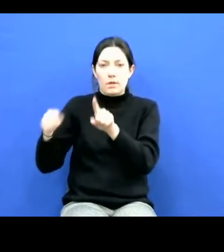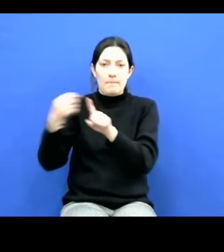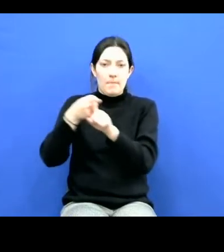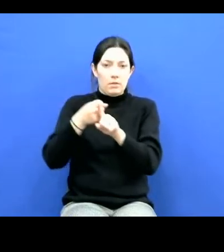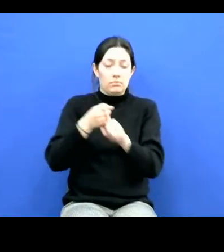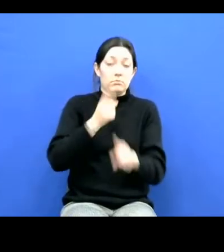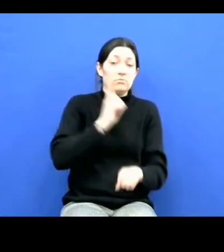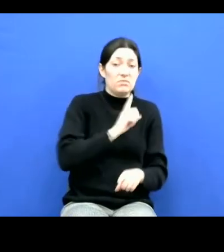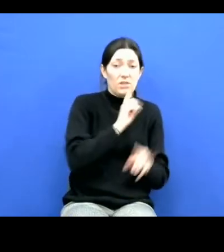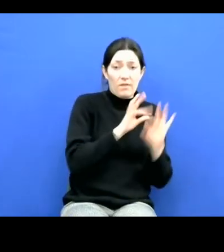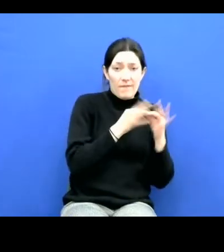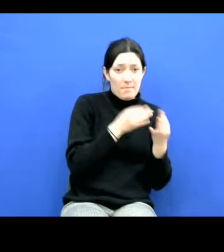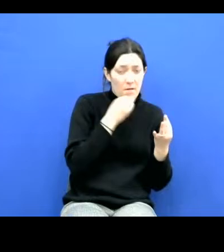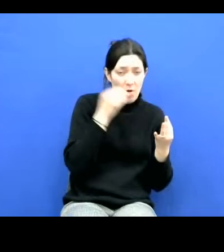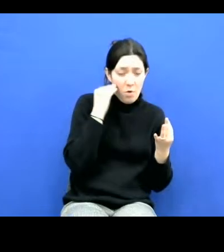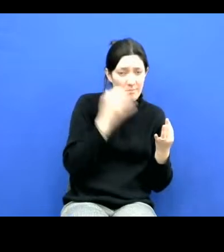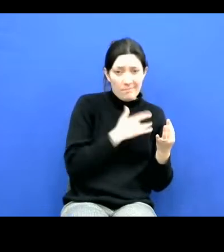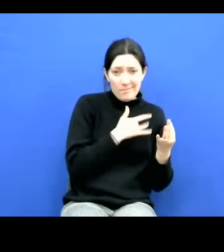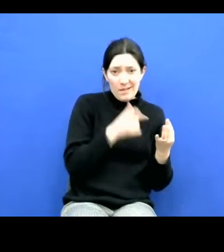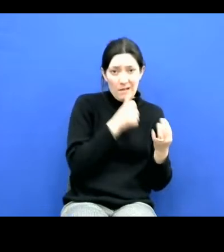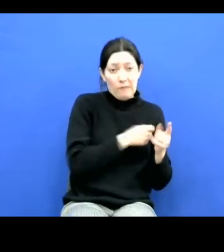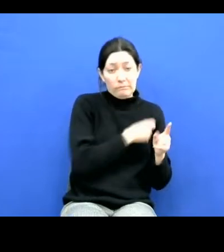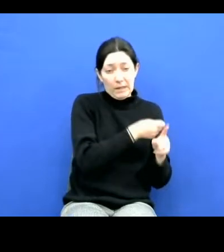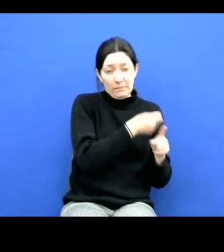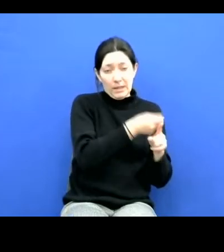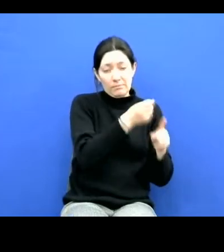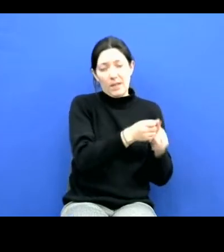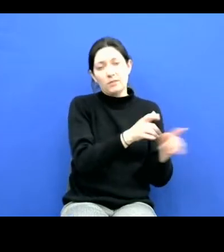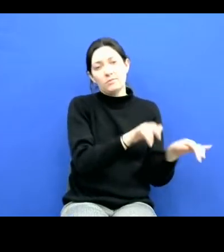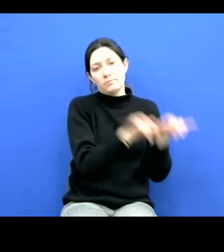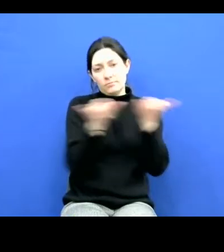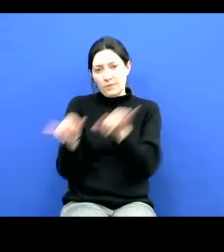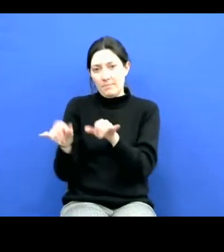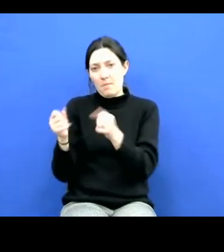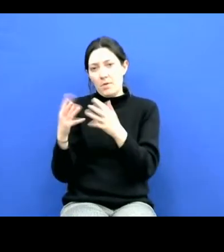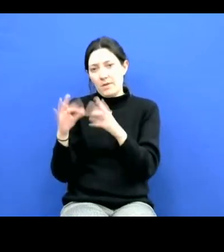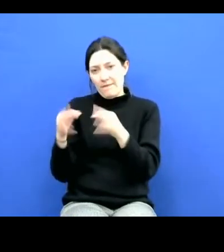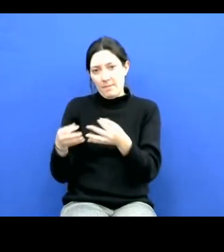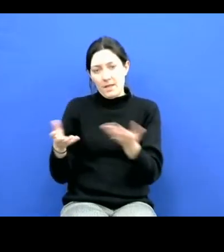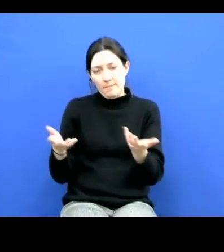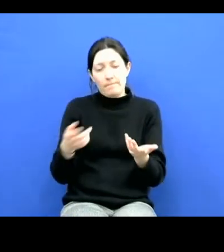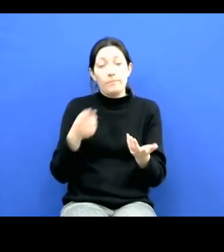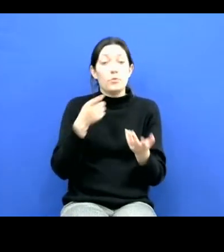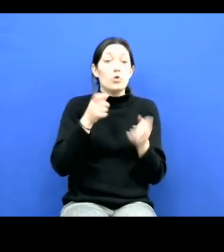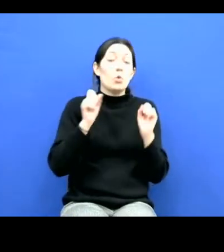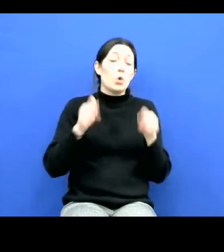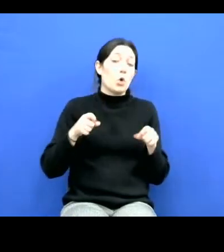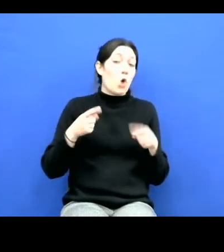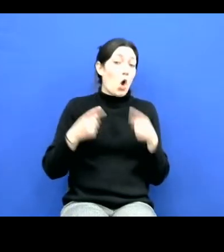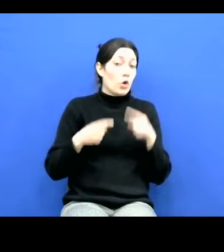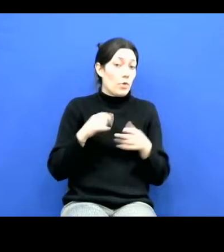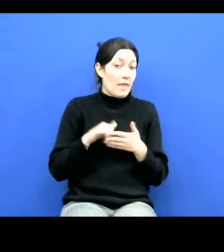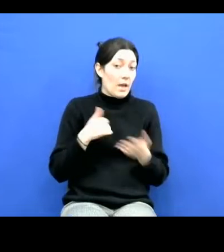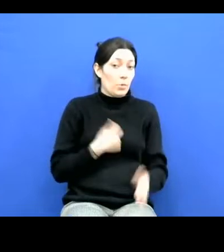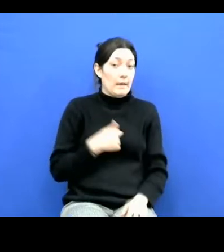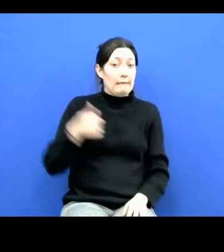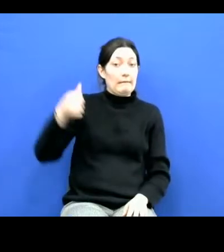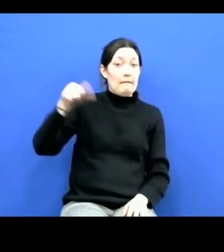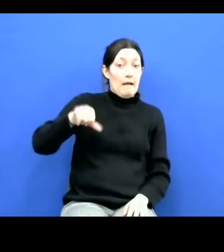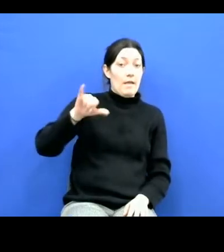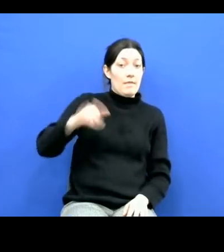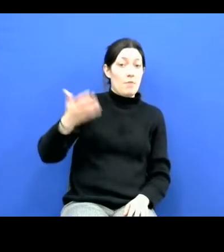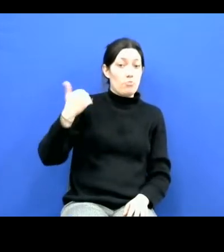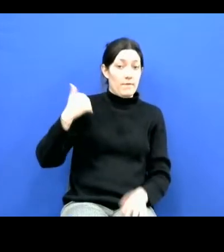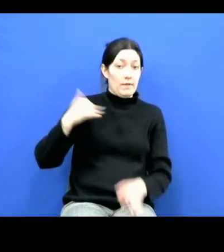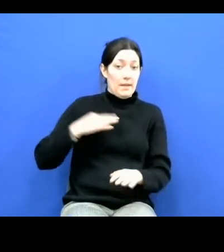a multifamily has. And, you know, again, going back to you can argue that we denied the previous application,